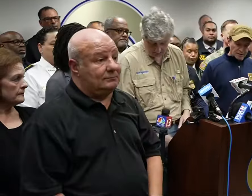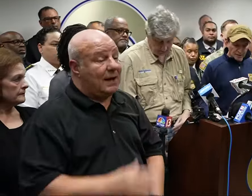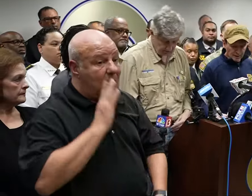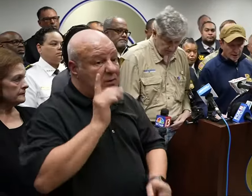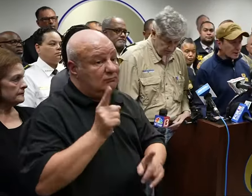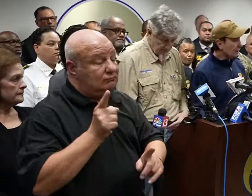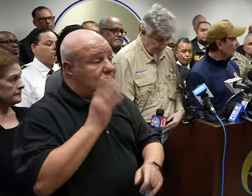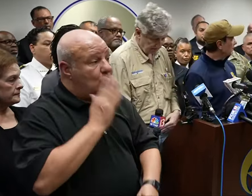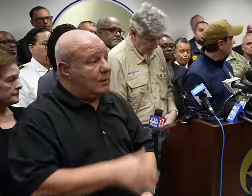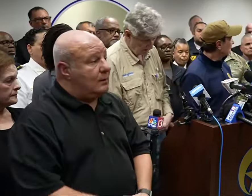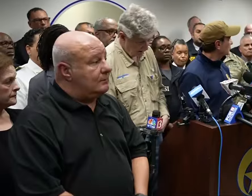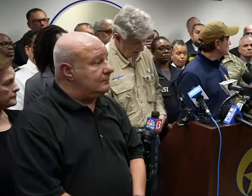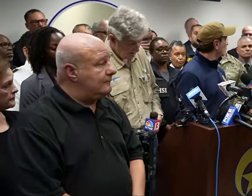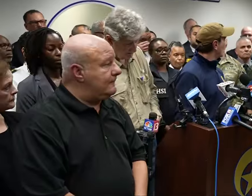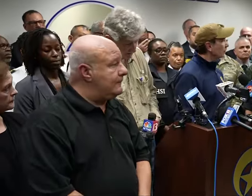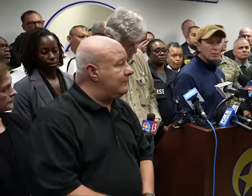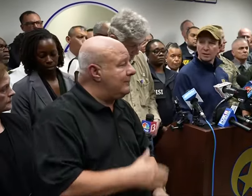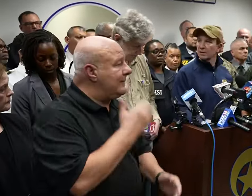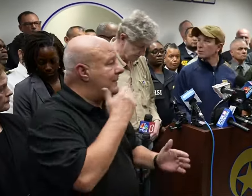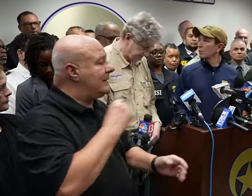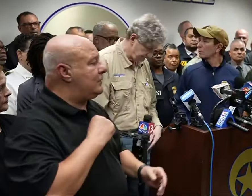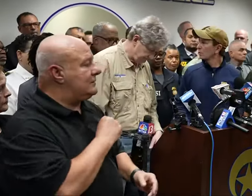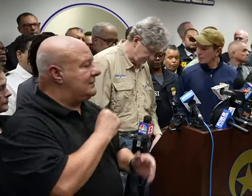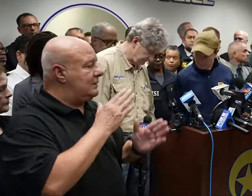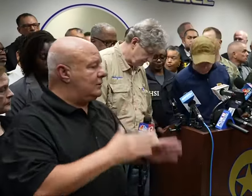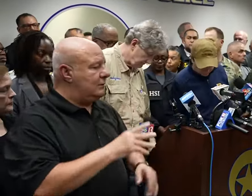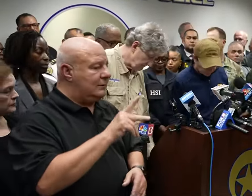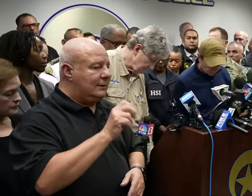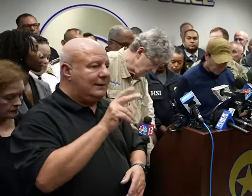Thank you, Senator Kennedy. Congressman Carter, I think.